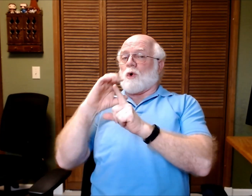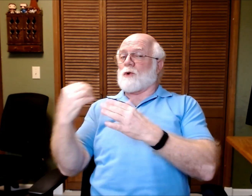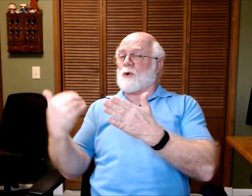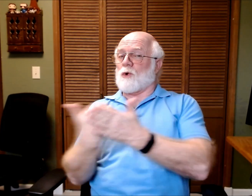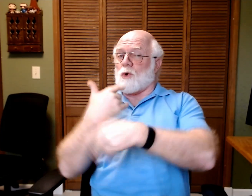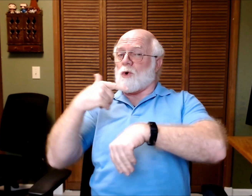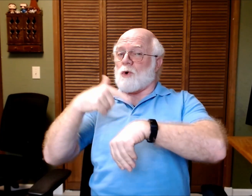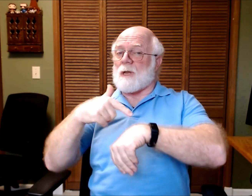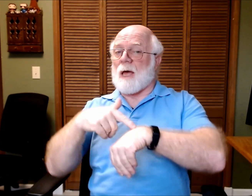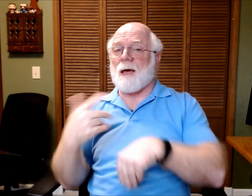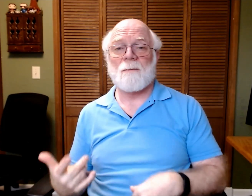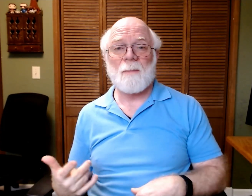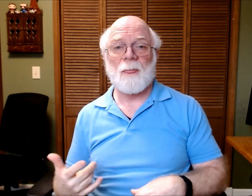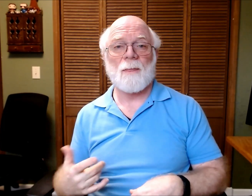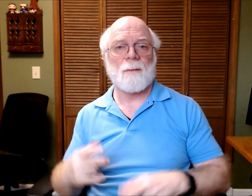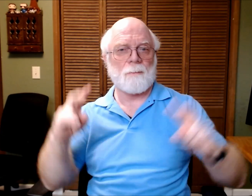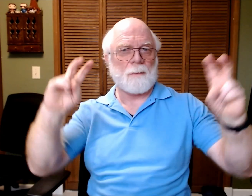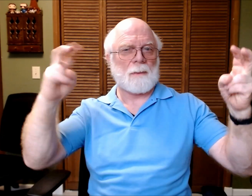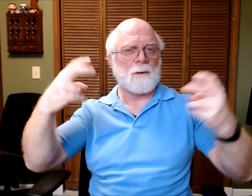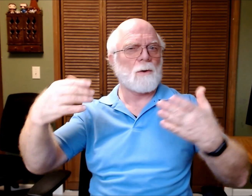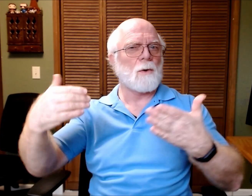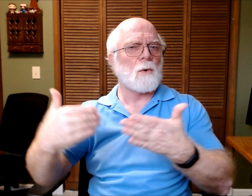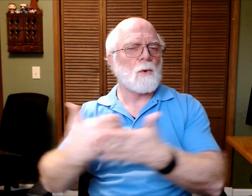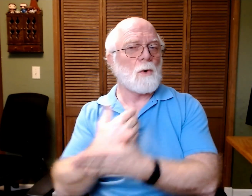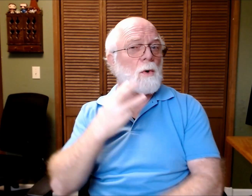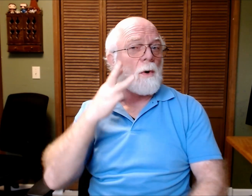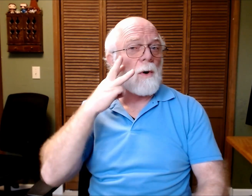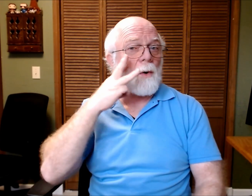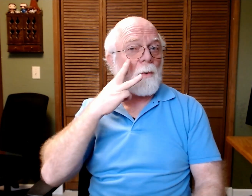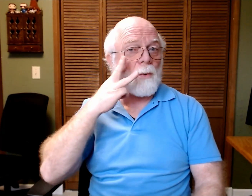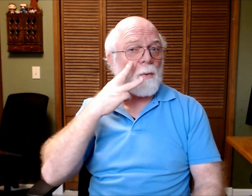New culture, new time, new wine.